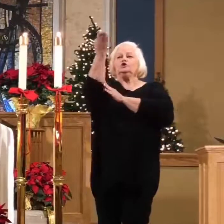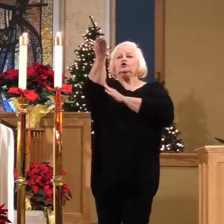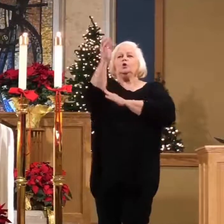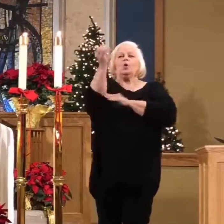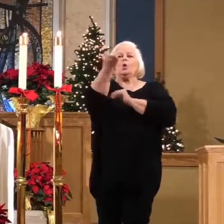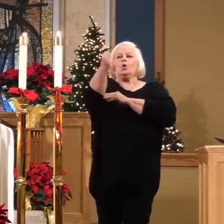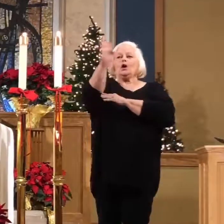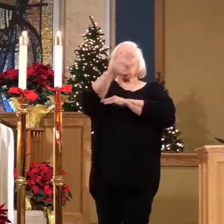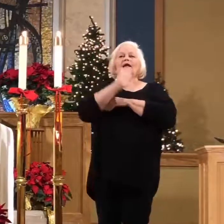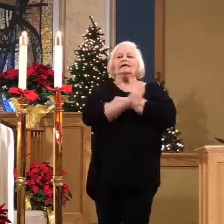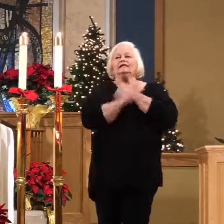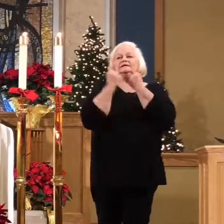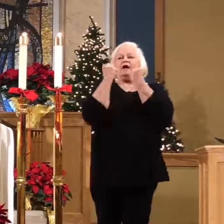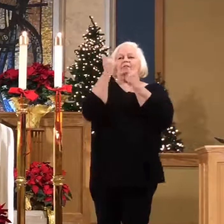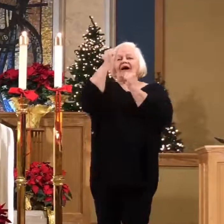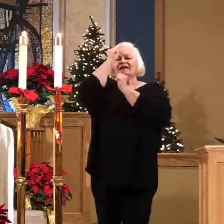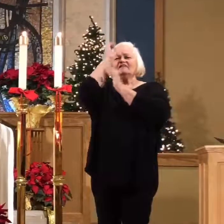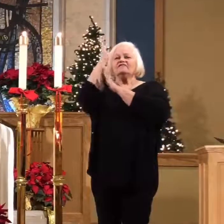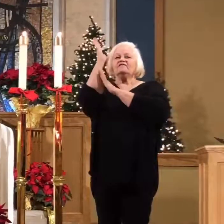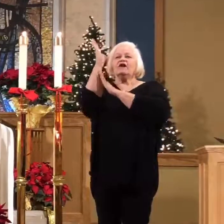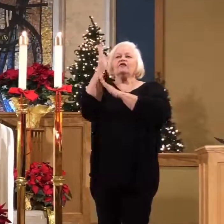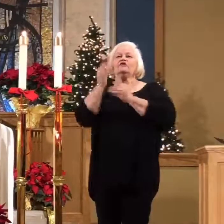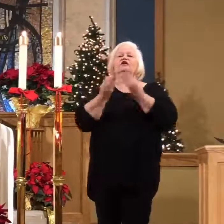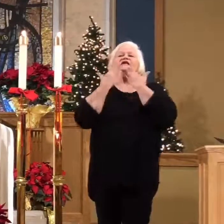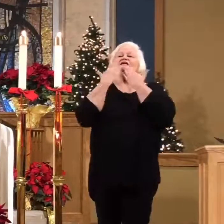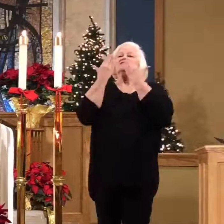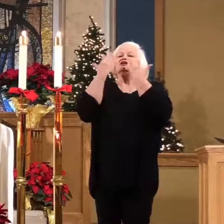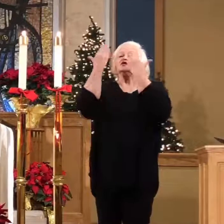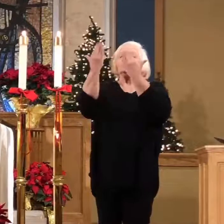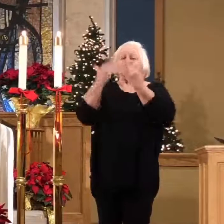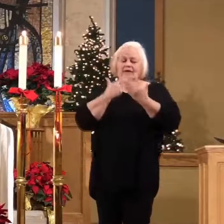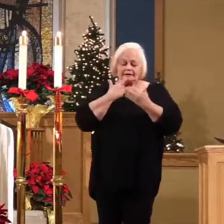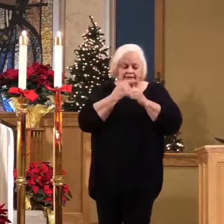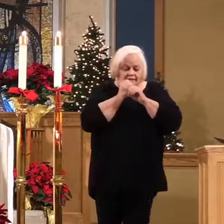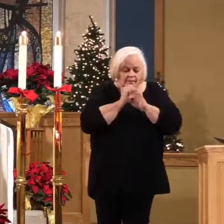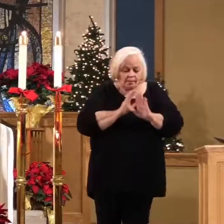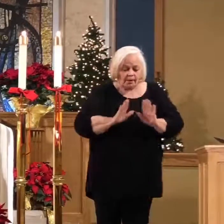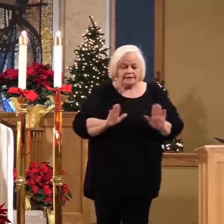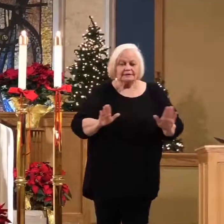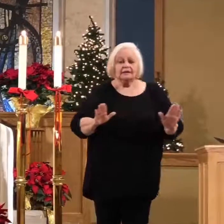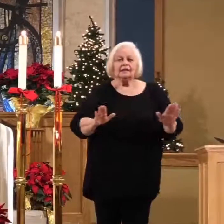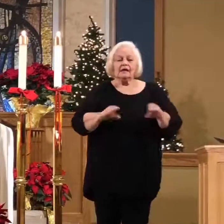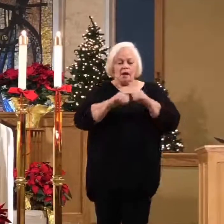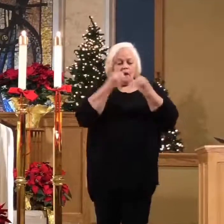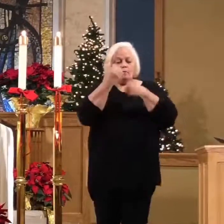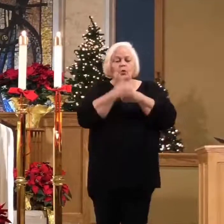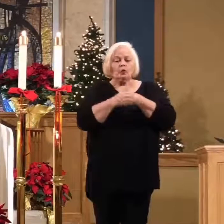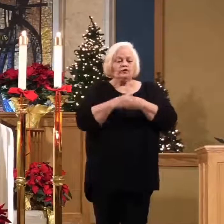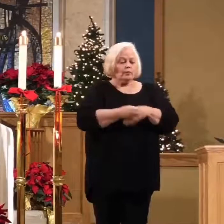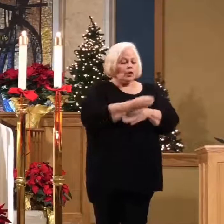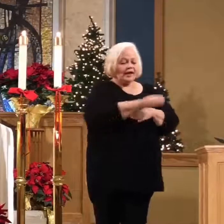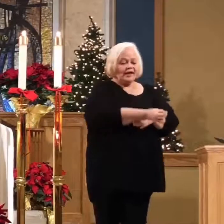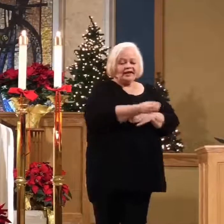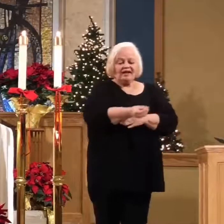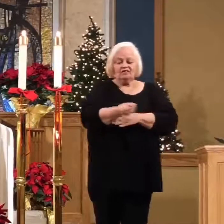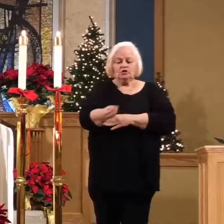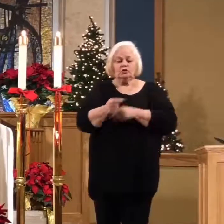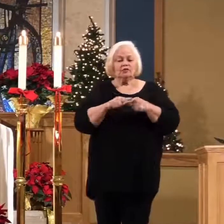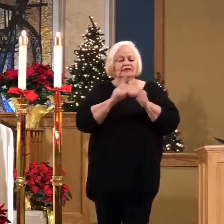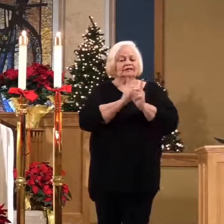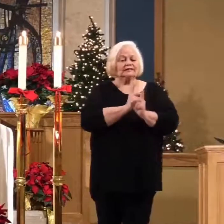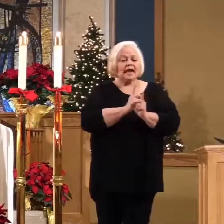God, his almighty Father, giving you thanks, he said the blessing, broke the bread and gave it to his